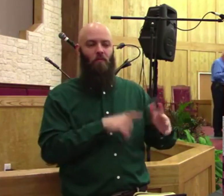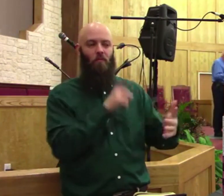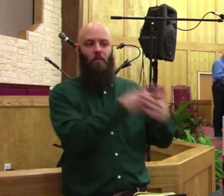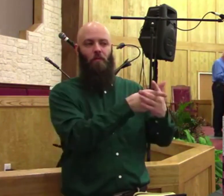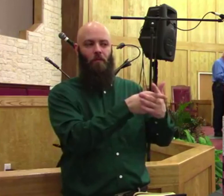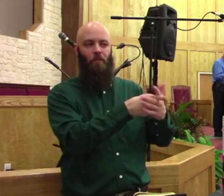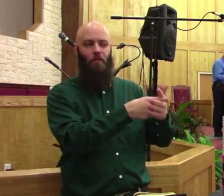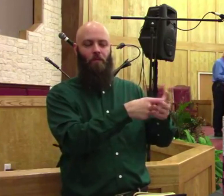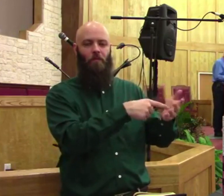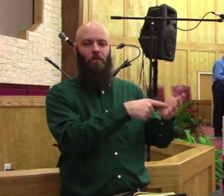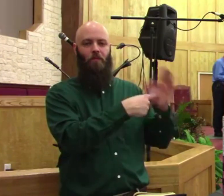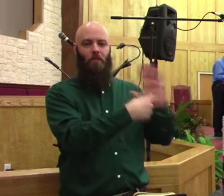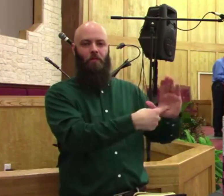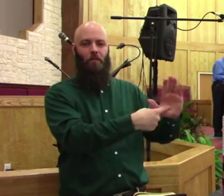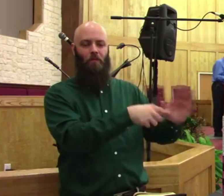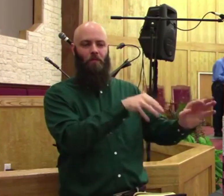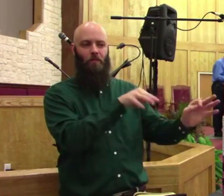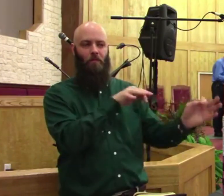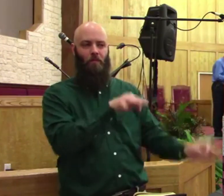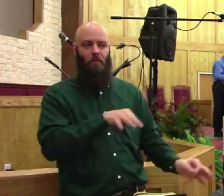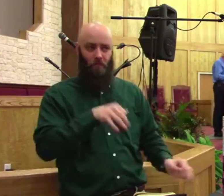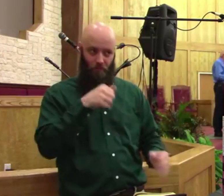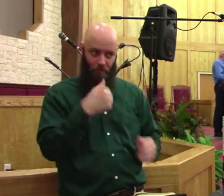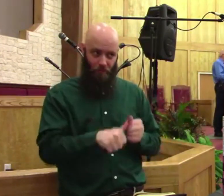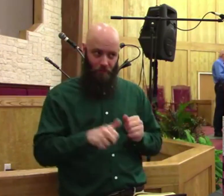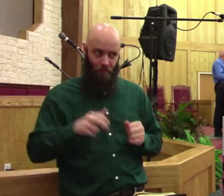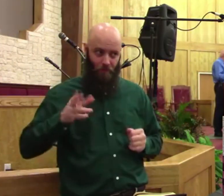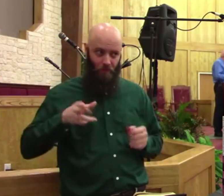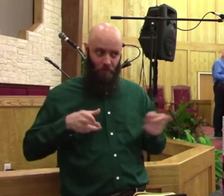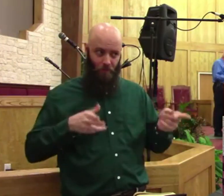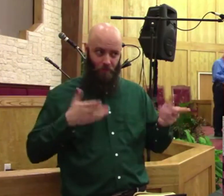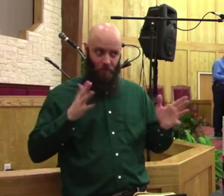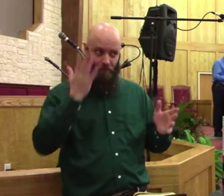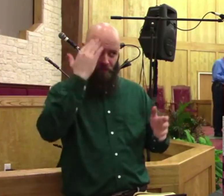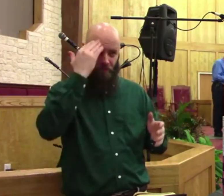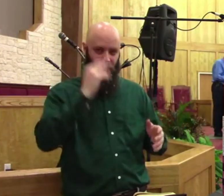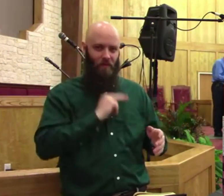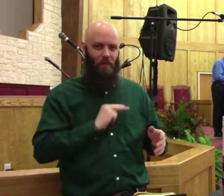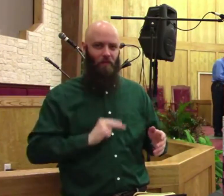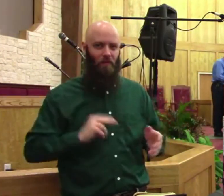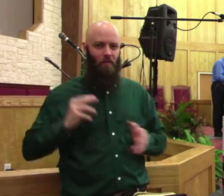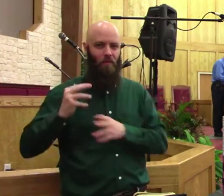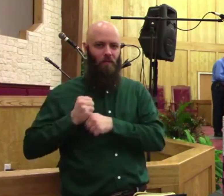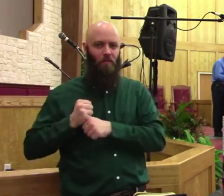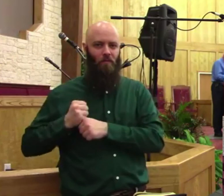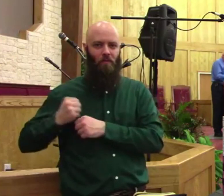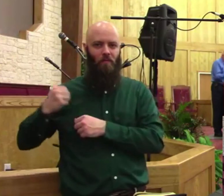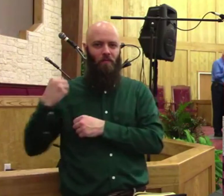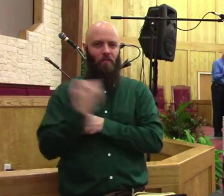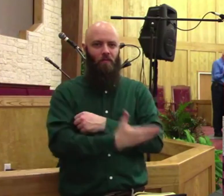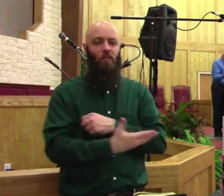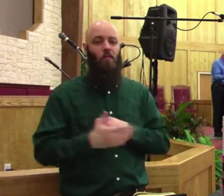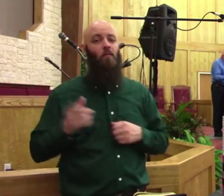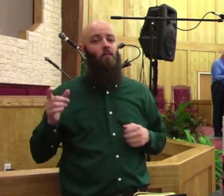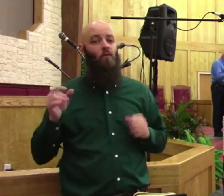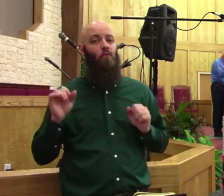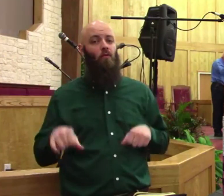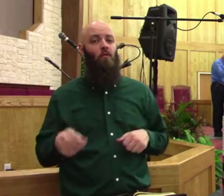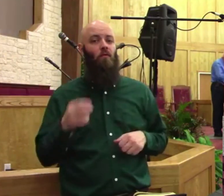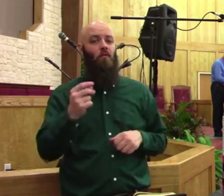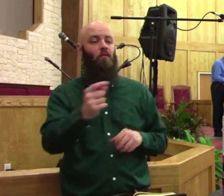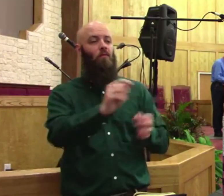to rehearse this history, Nebuchadnezzar's story. He could have gone straight to the wall